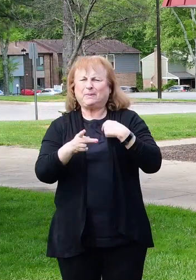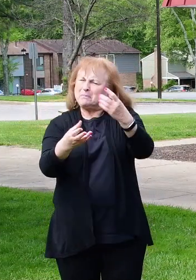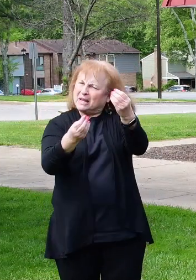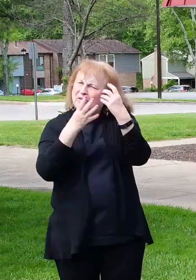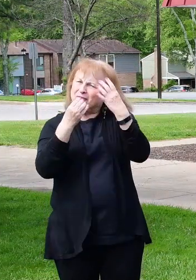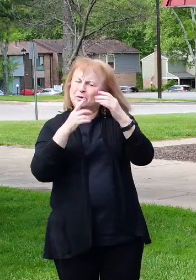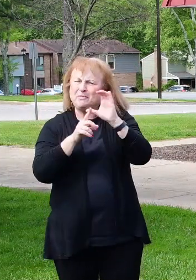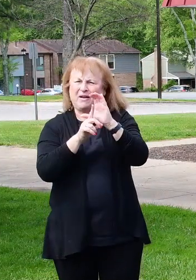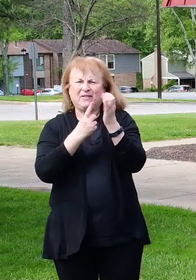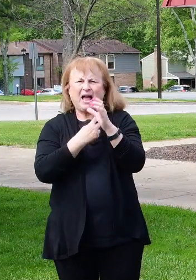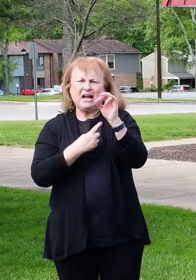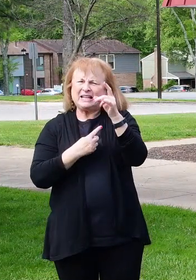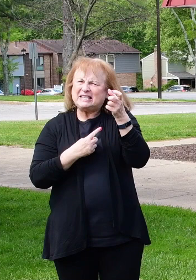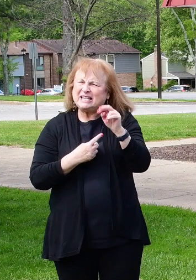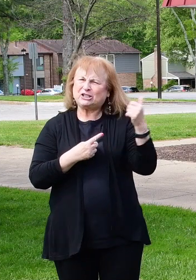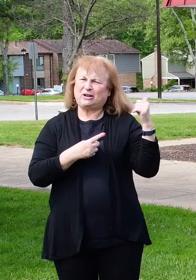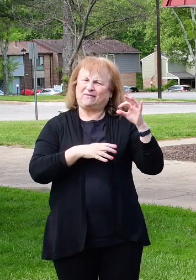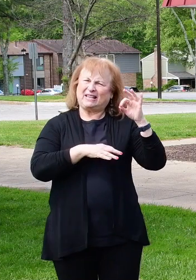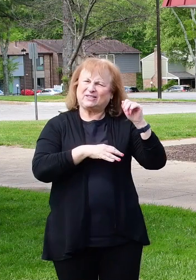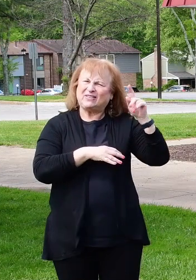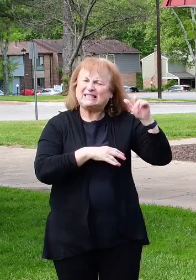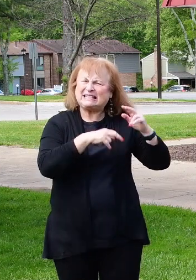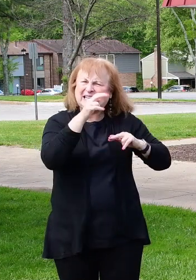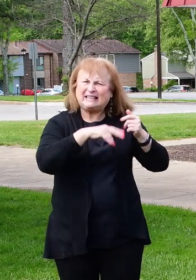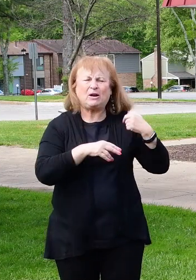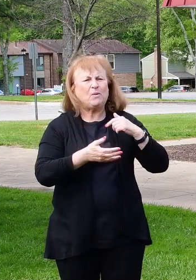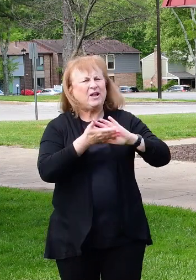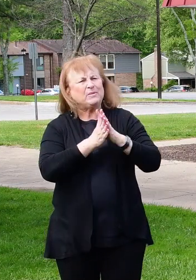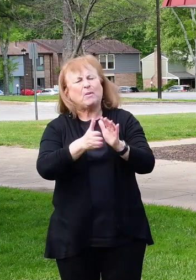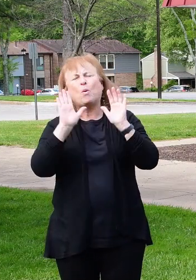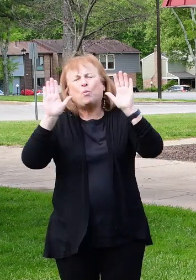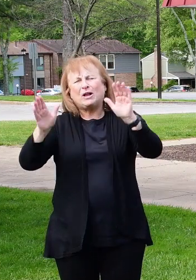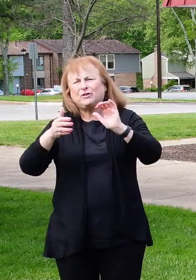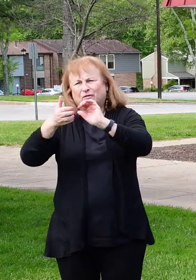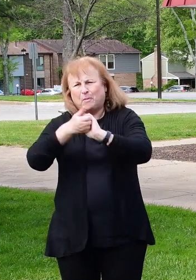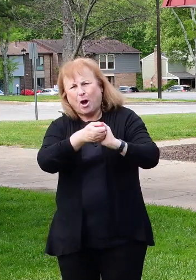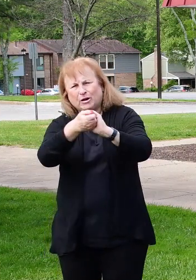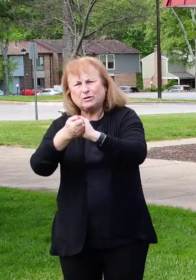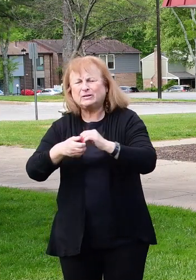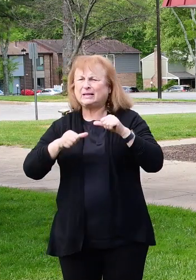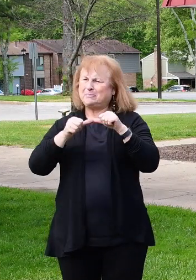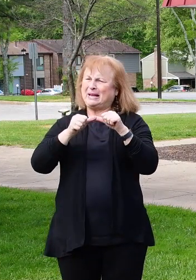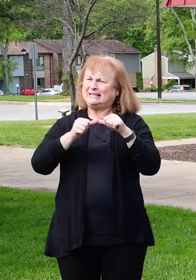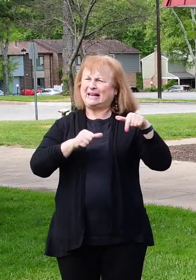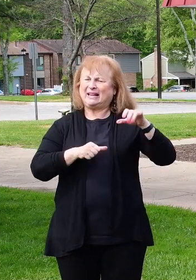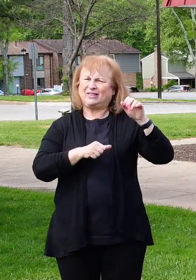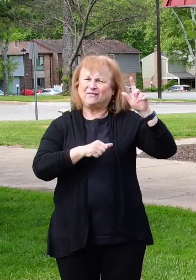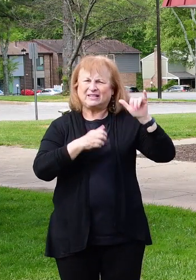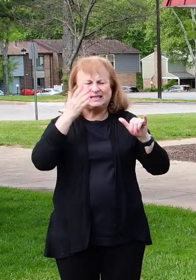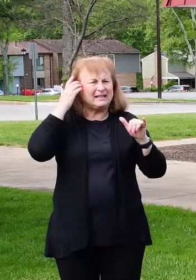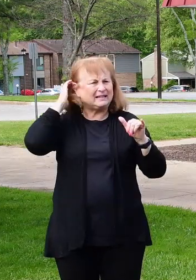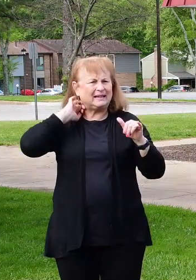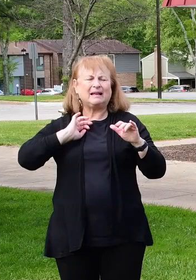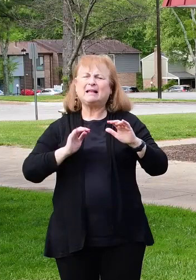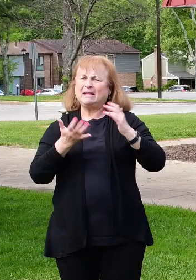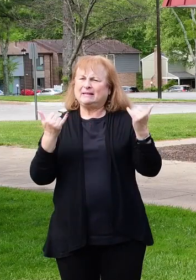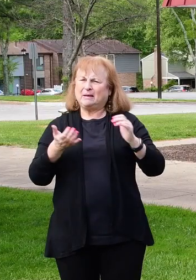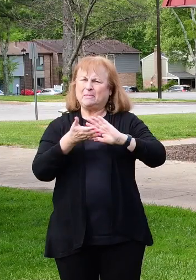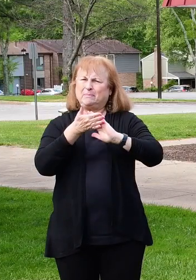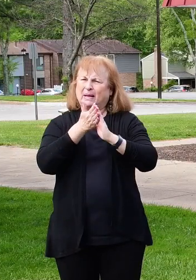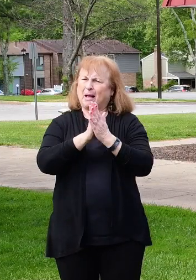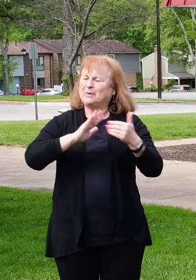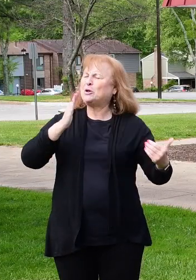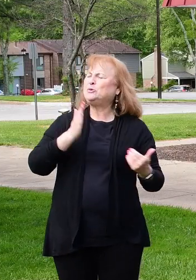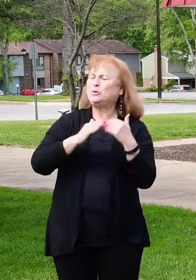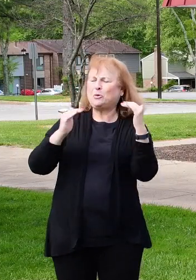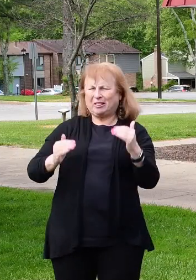of the condition of this facility as we have become wonderful partners in maintaining the facility that moves to a